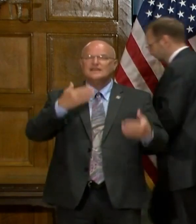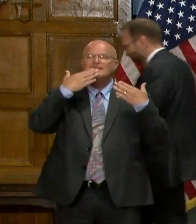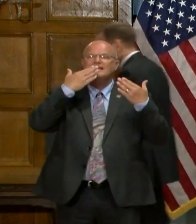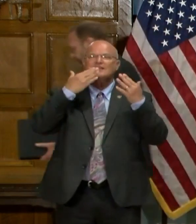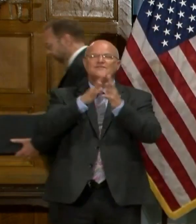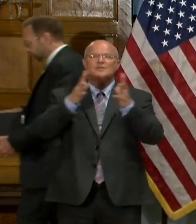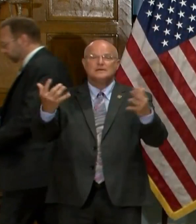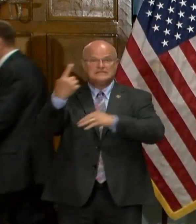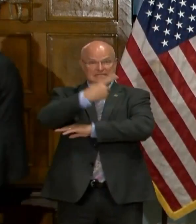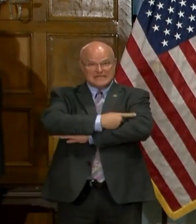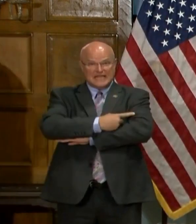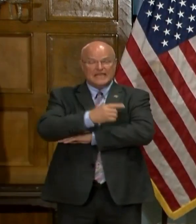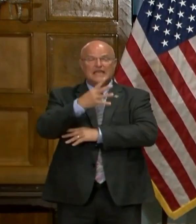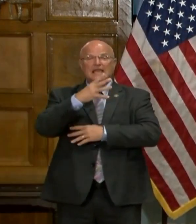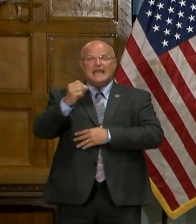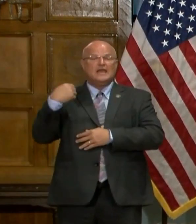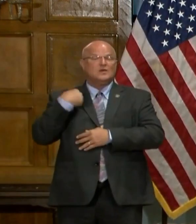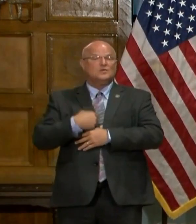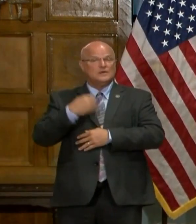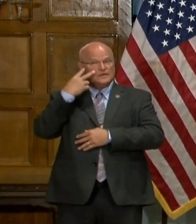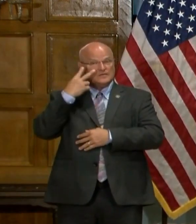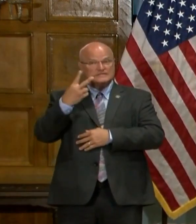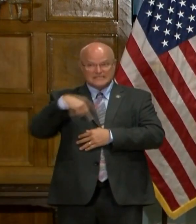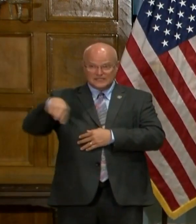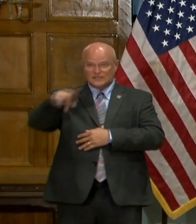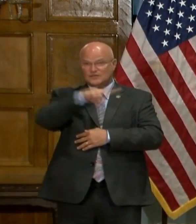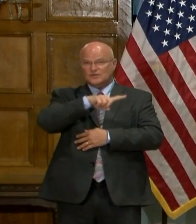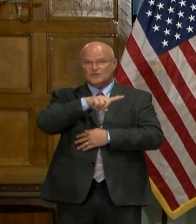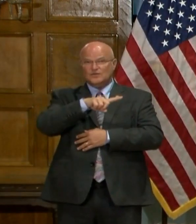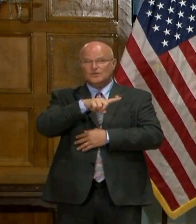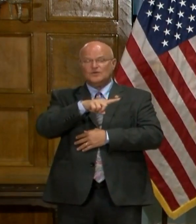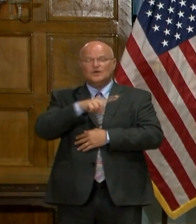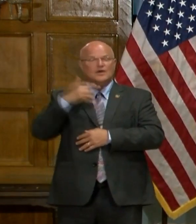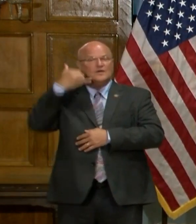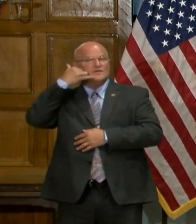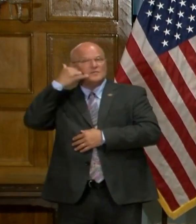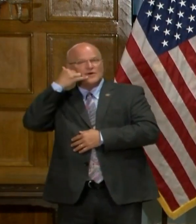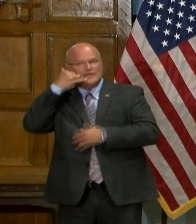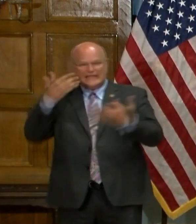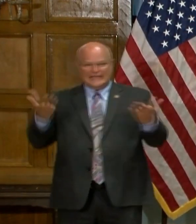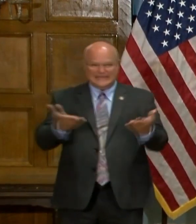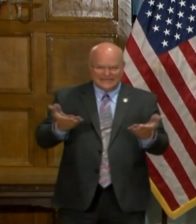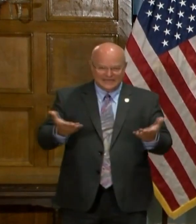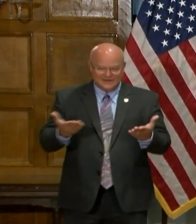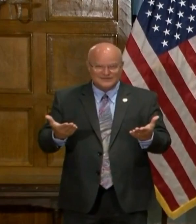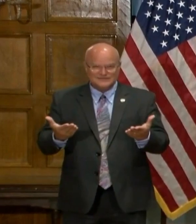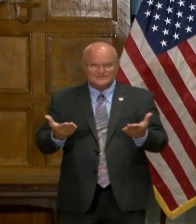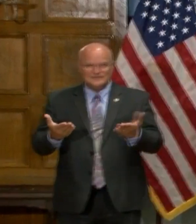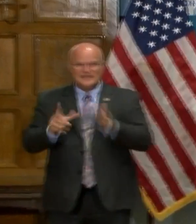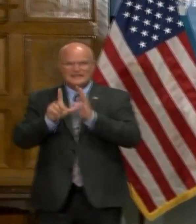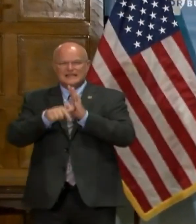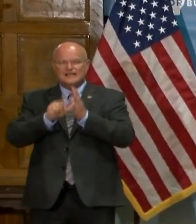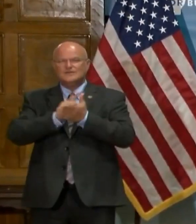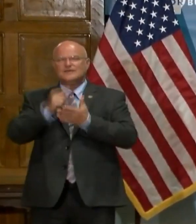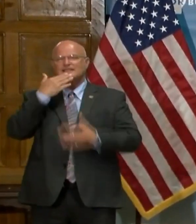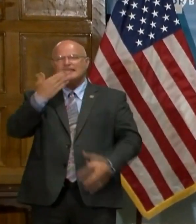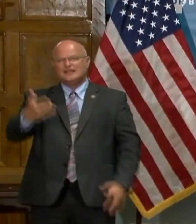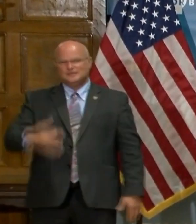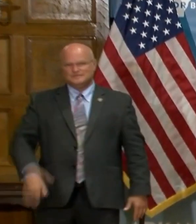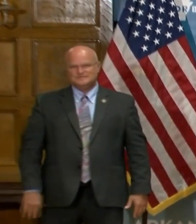Thank you very much today, and we'll see everybody both remotely and here later in the week. Thank